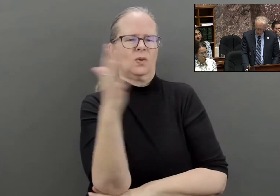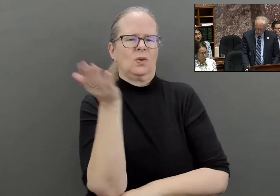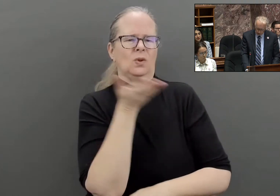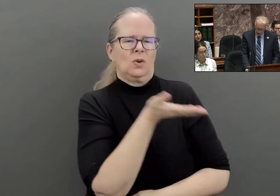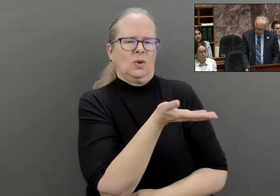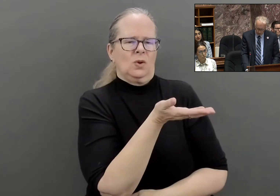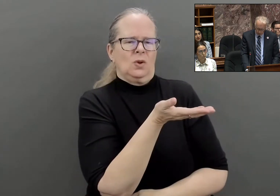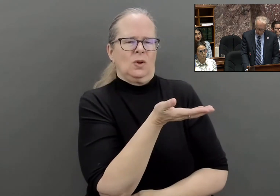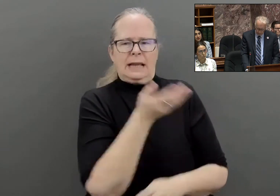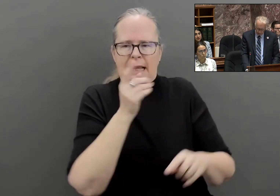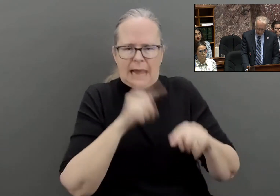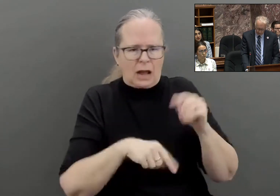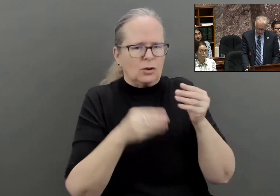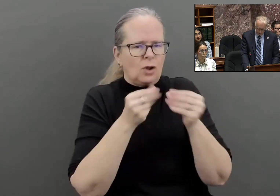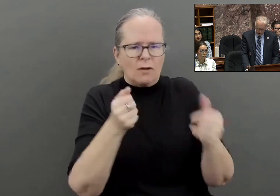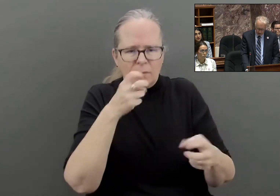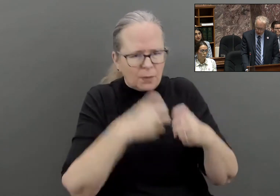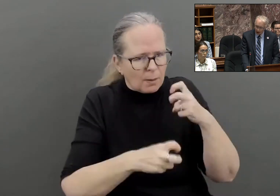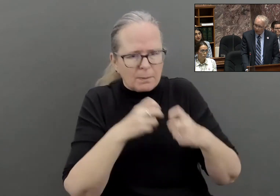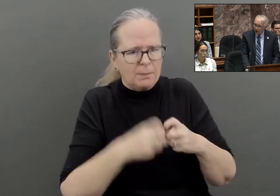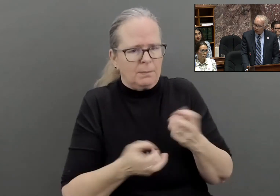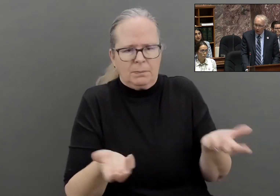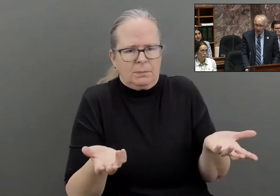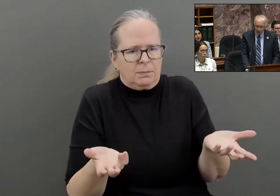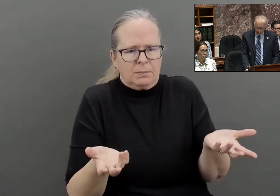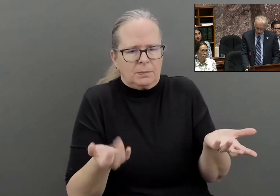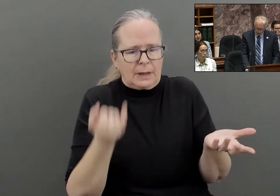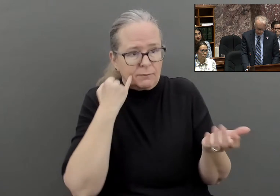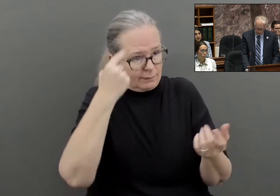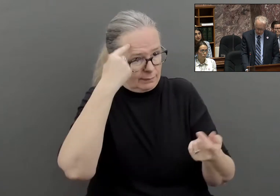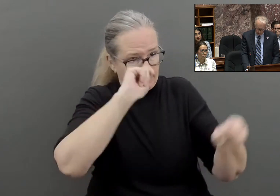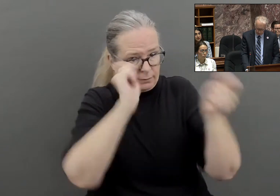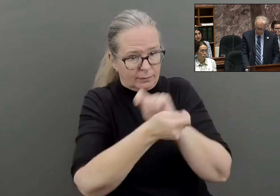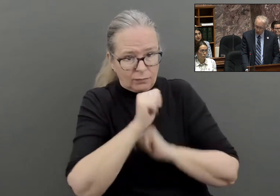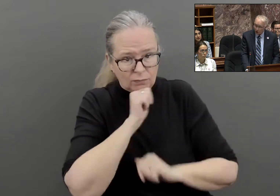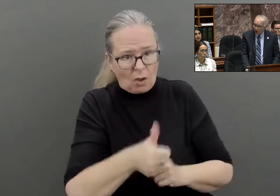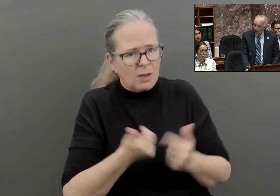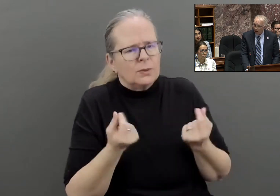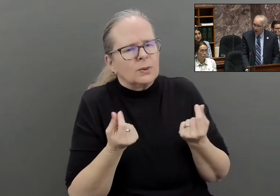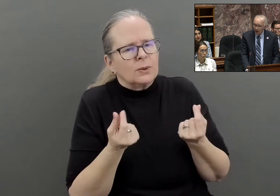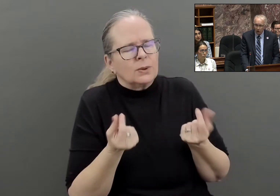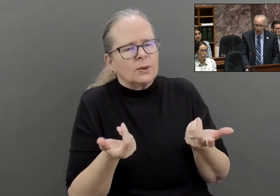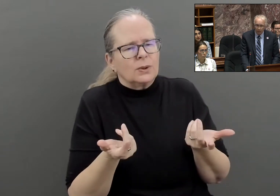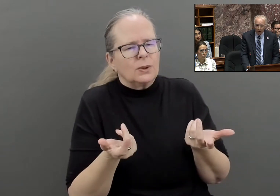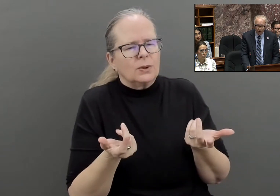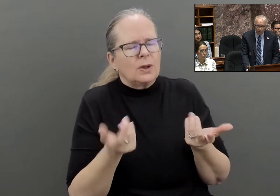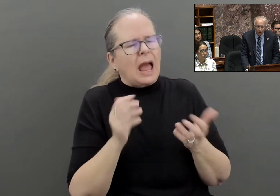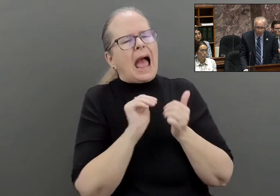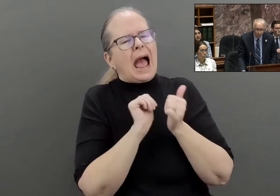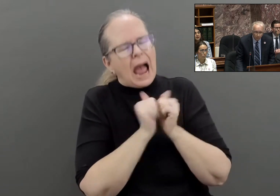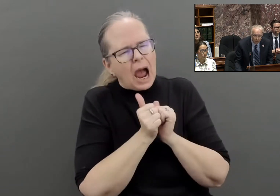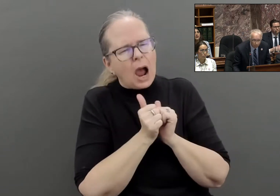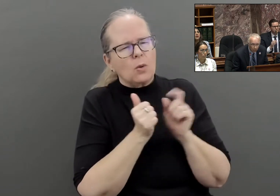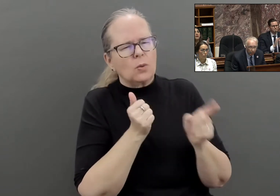BC truly believe that this NDP government can do anything but deliver more decline and job